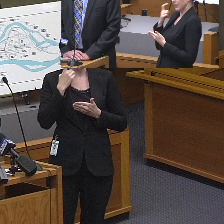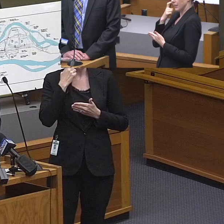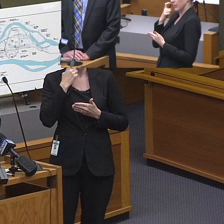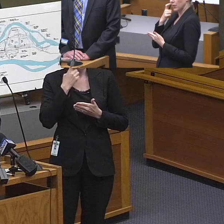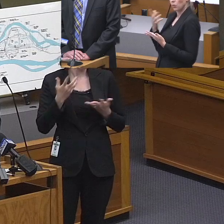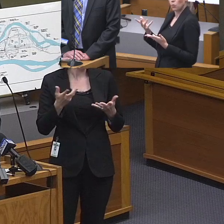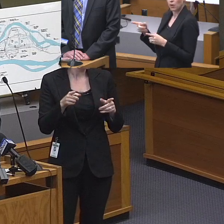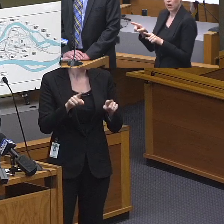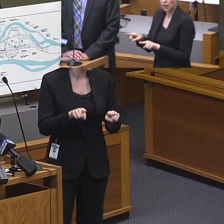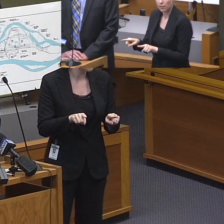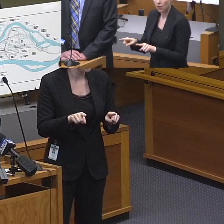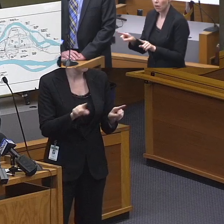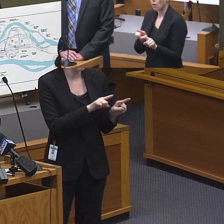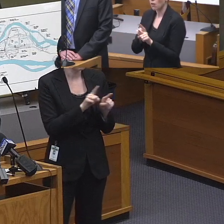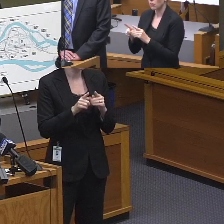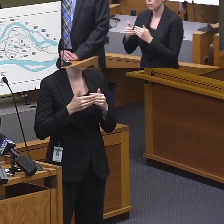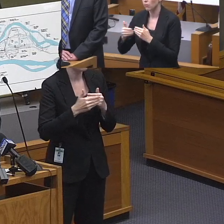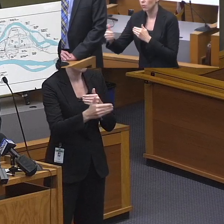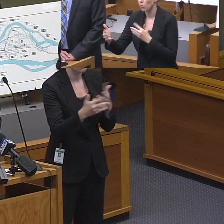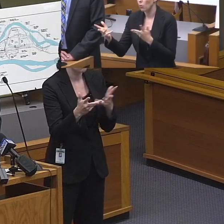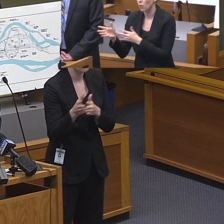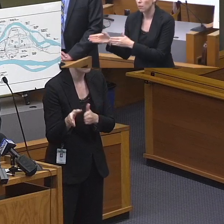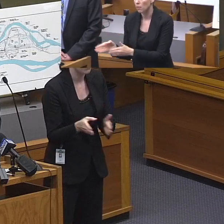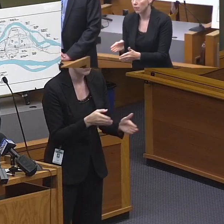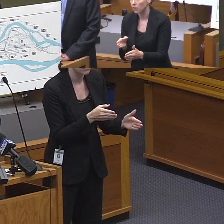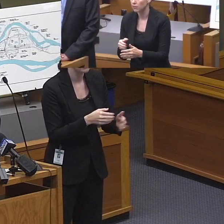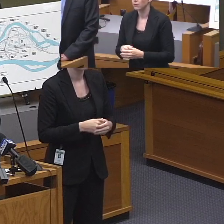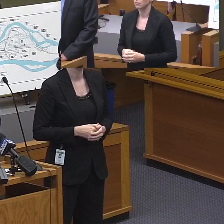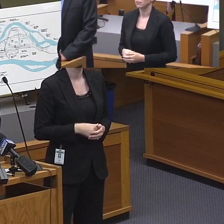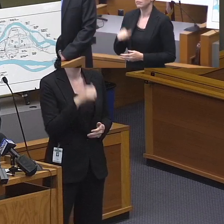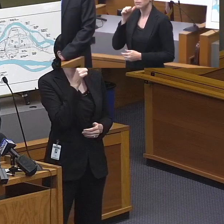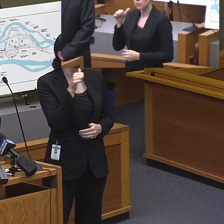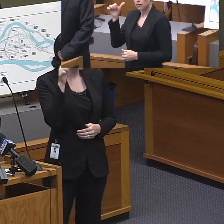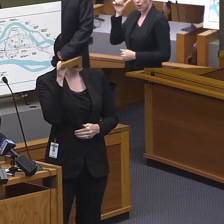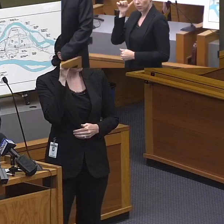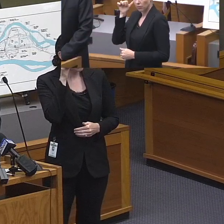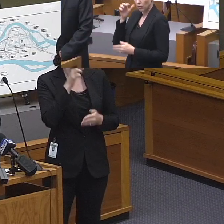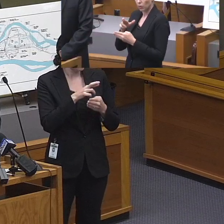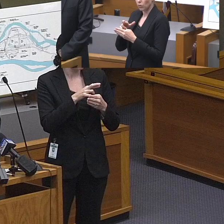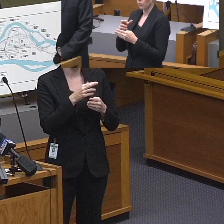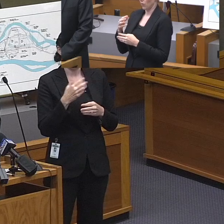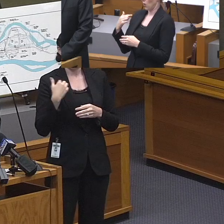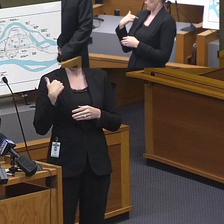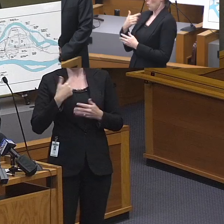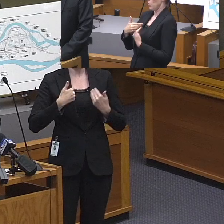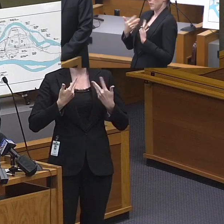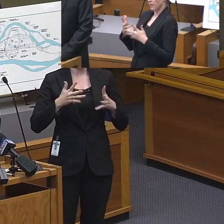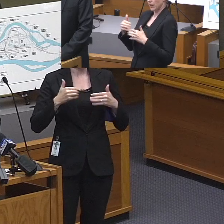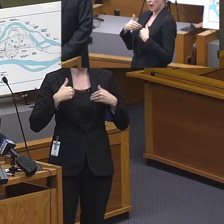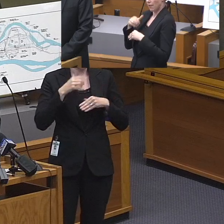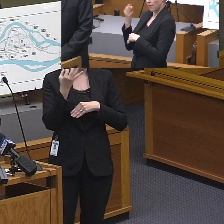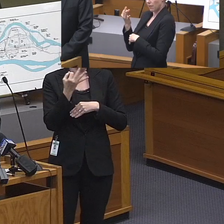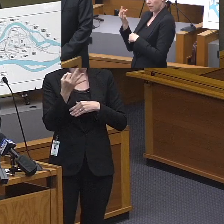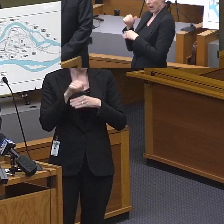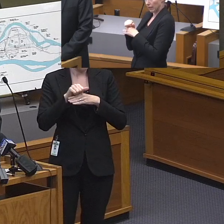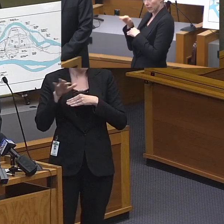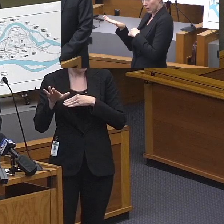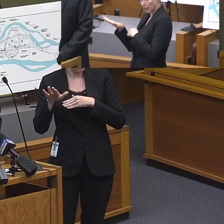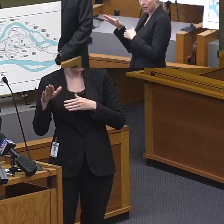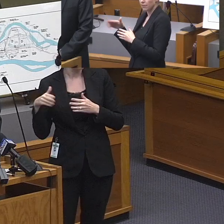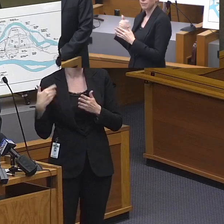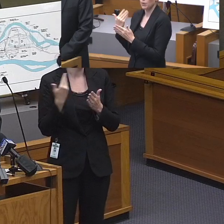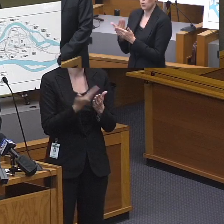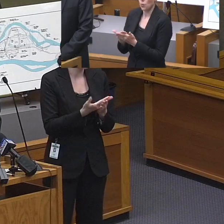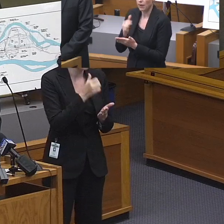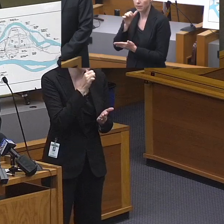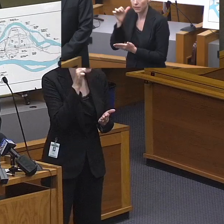we have planned going forward. Yesterday, we received test results from Friday that indicate that